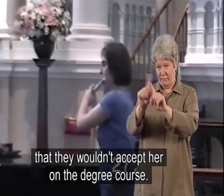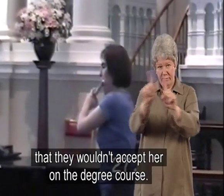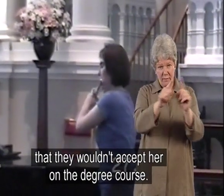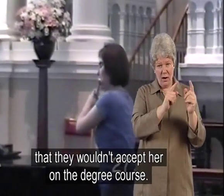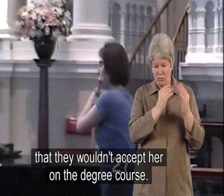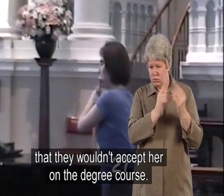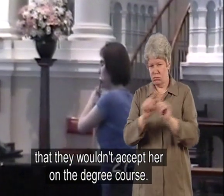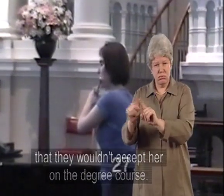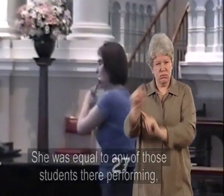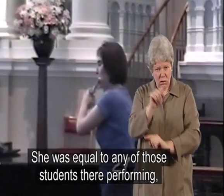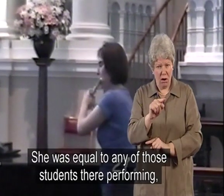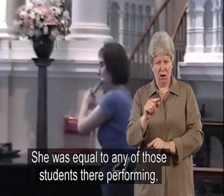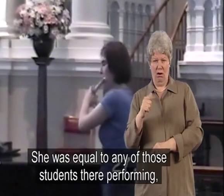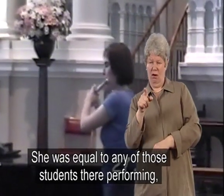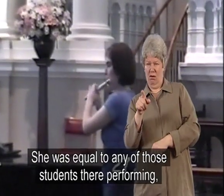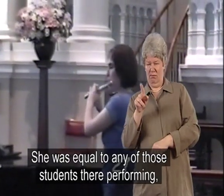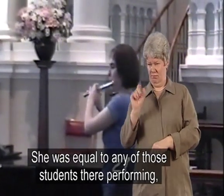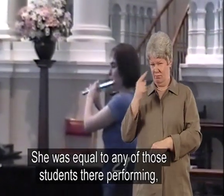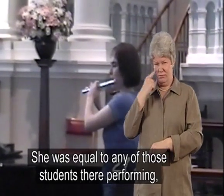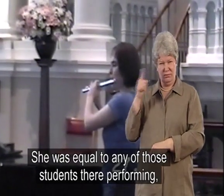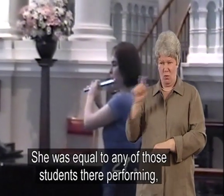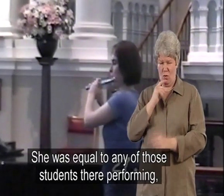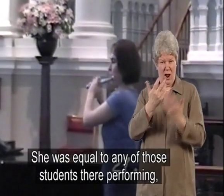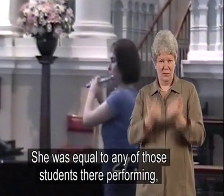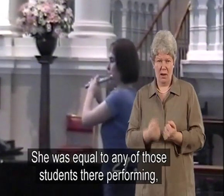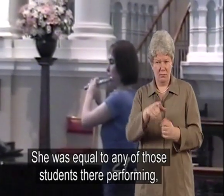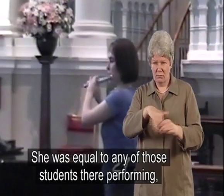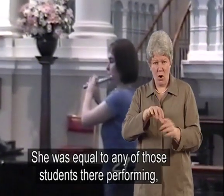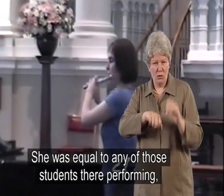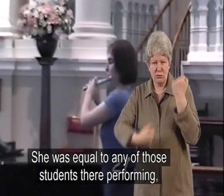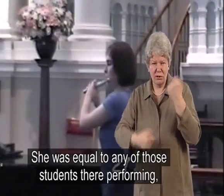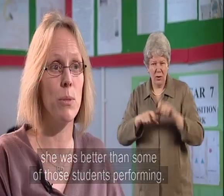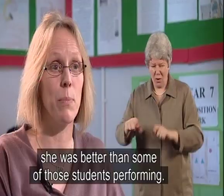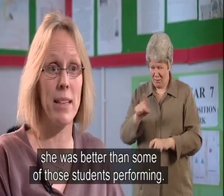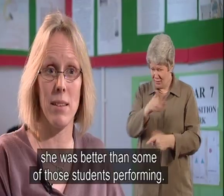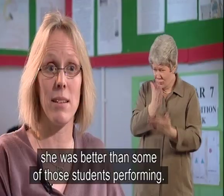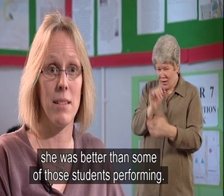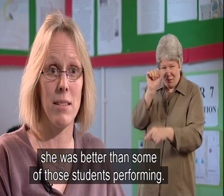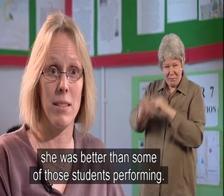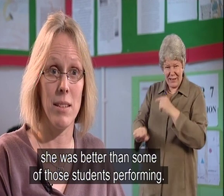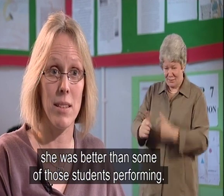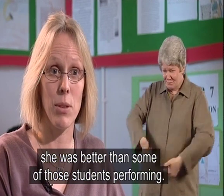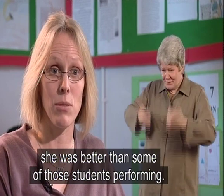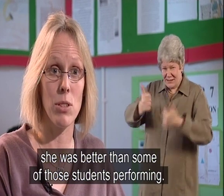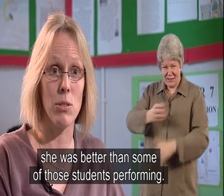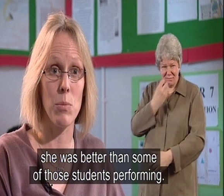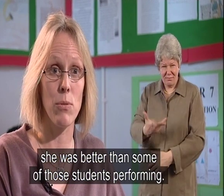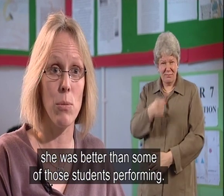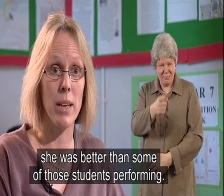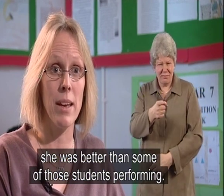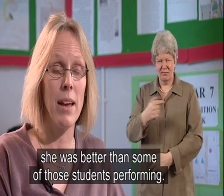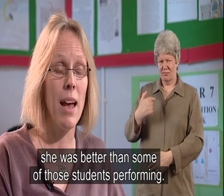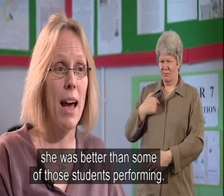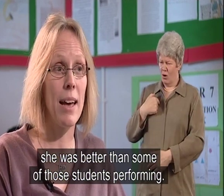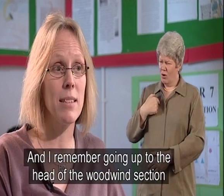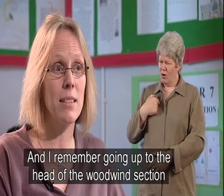clear that they wouldn't accept her on the degree course. She was equal to any of those students there performing. She was better than some of those students